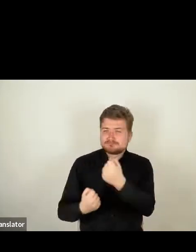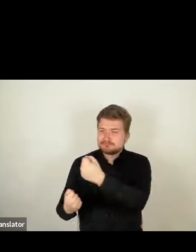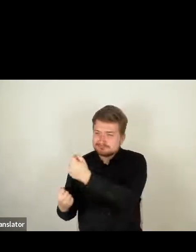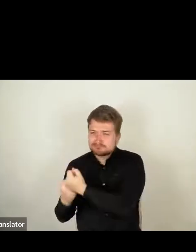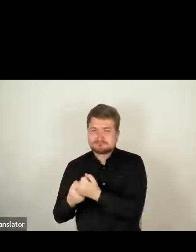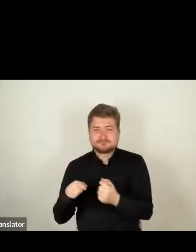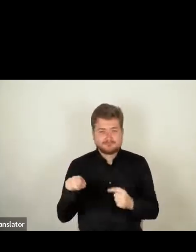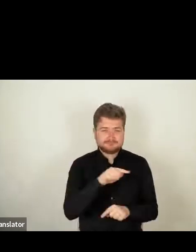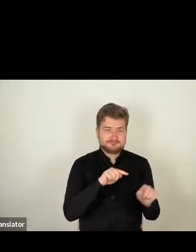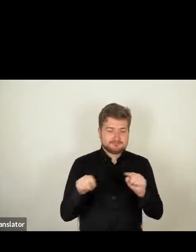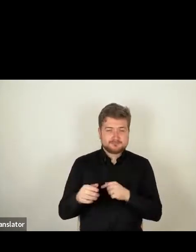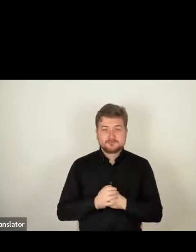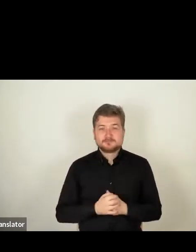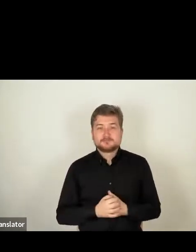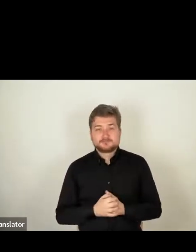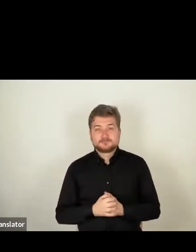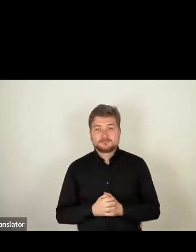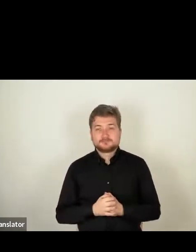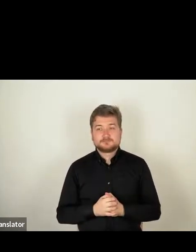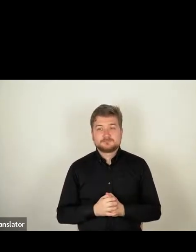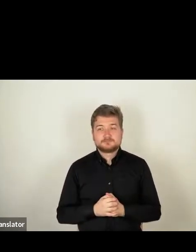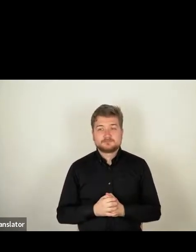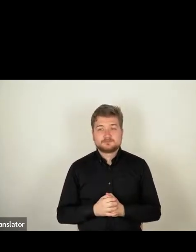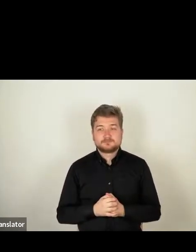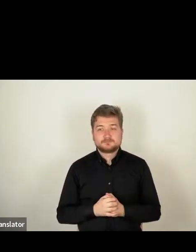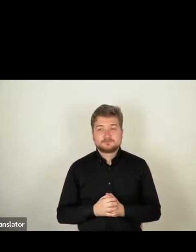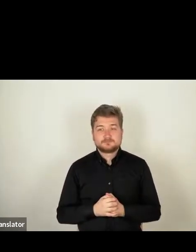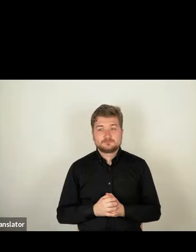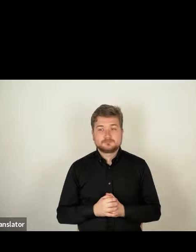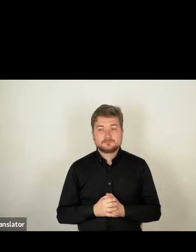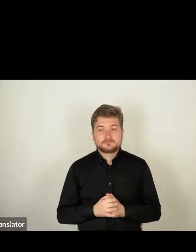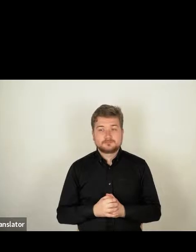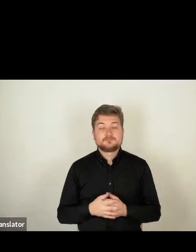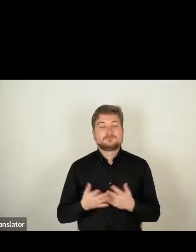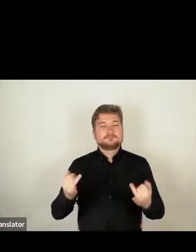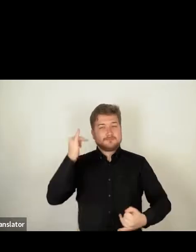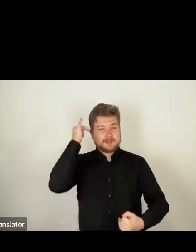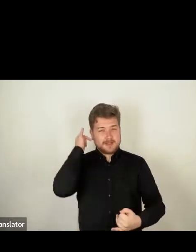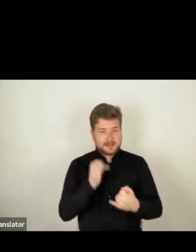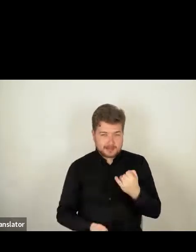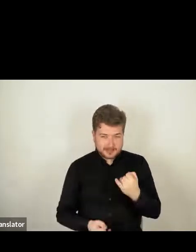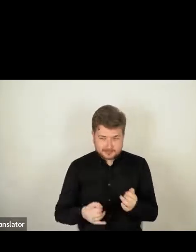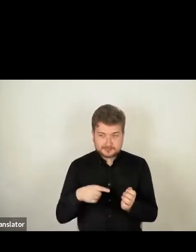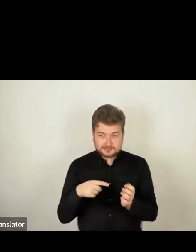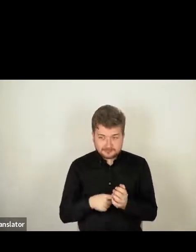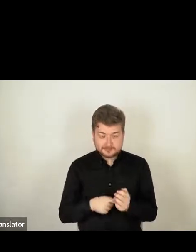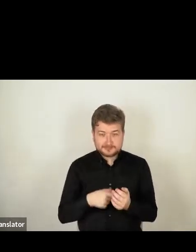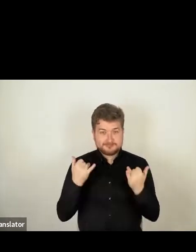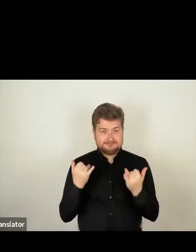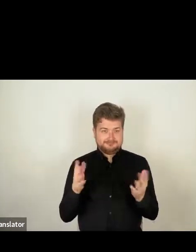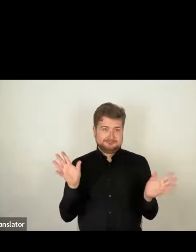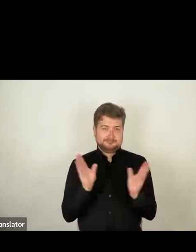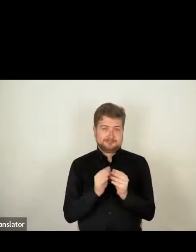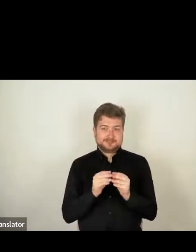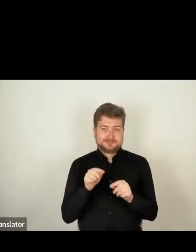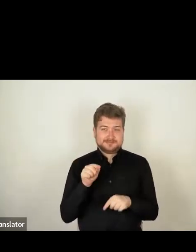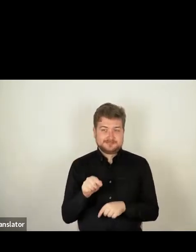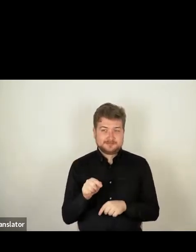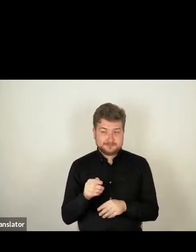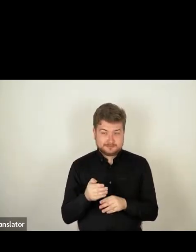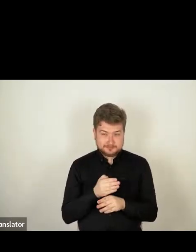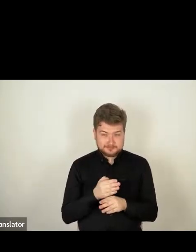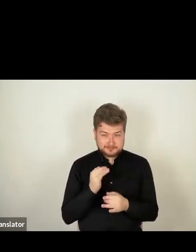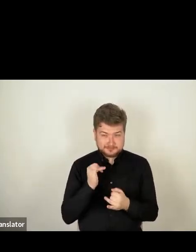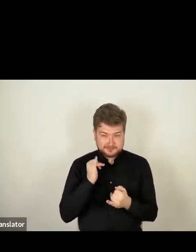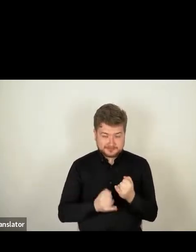regard. With this, we have come to an end of today's event. Before we close the session, I would like to